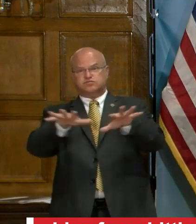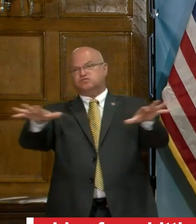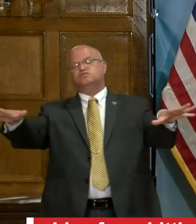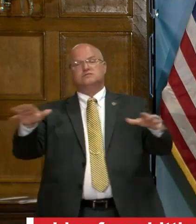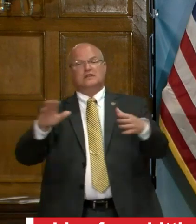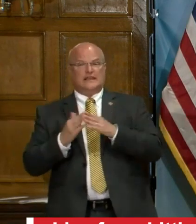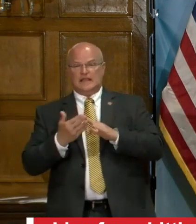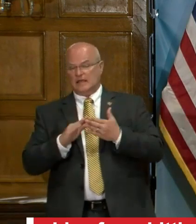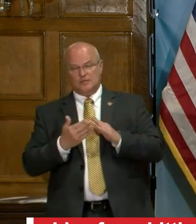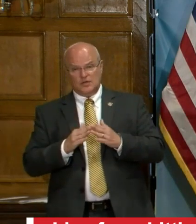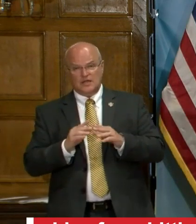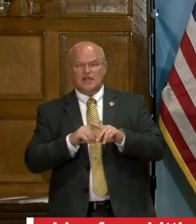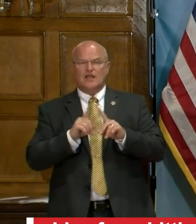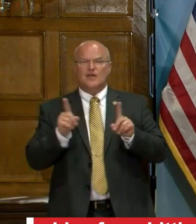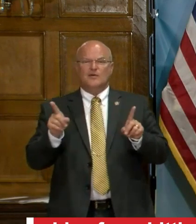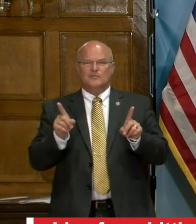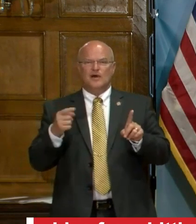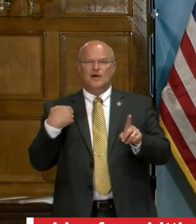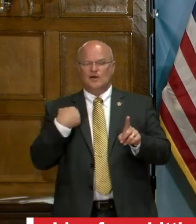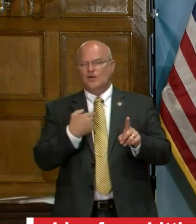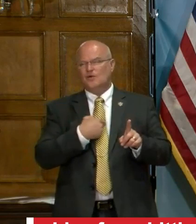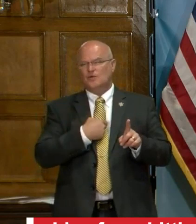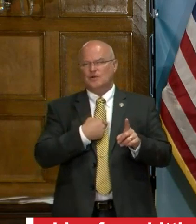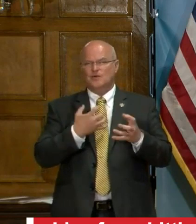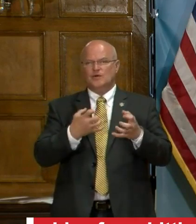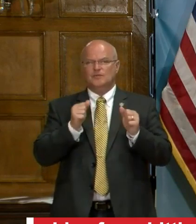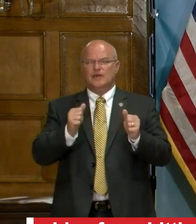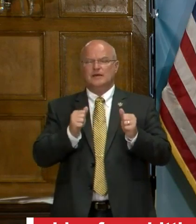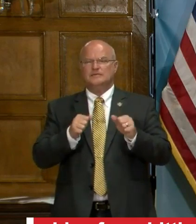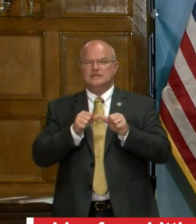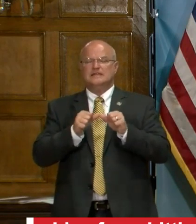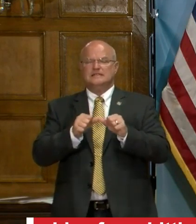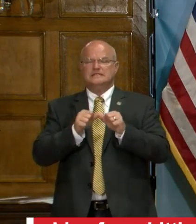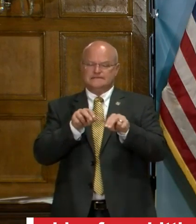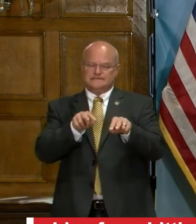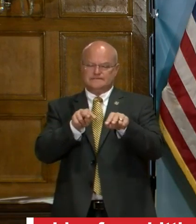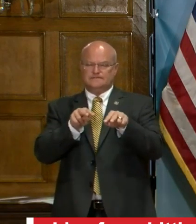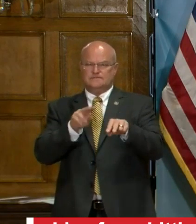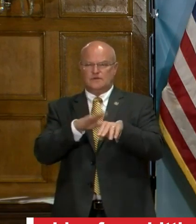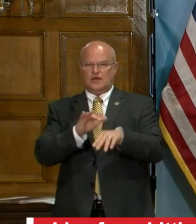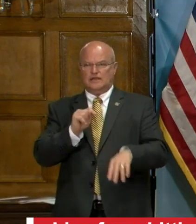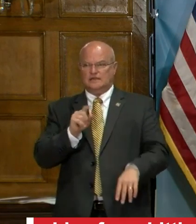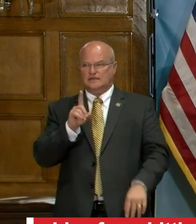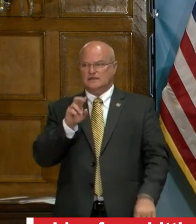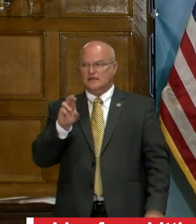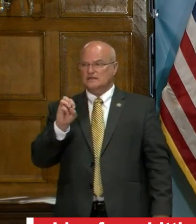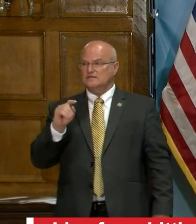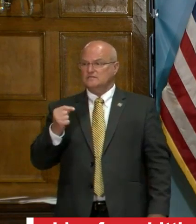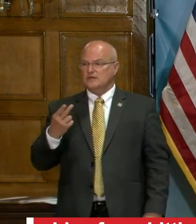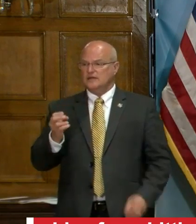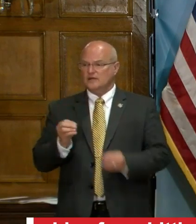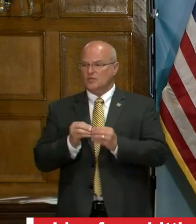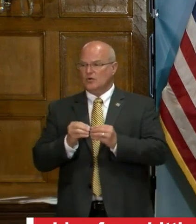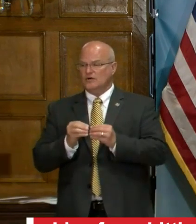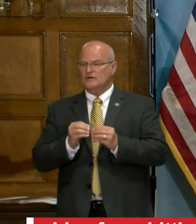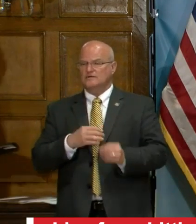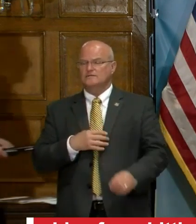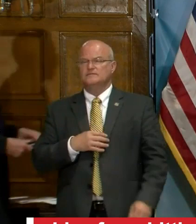in the community, but we want to be able to continue to keep an eye on it. Dr. Smith, do you have to add to